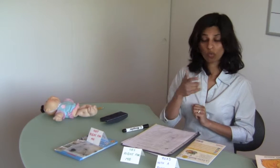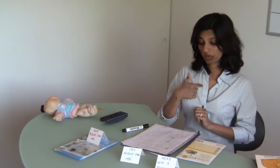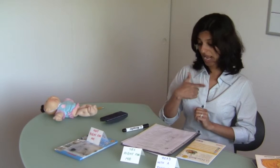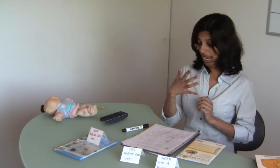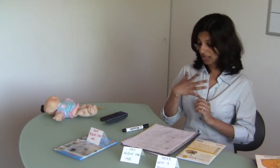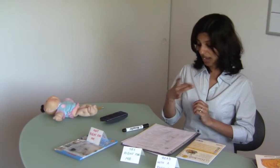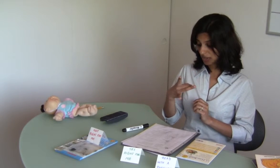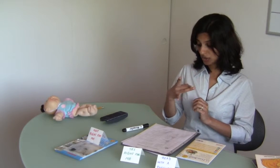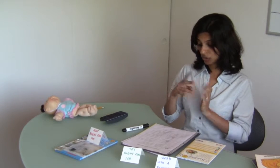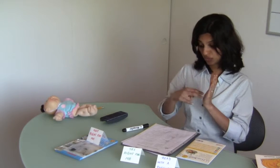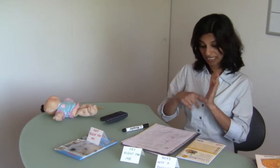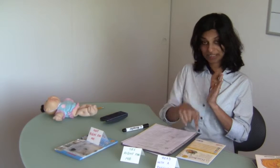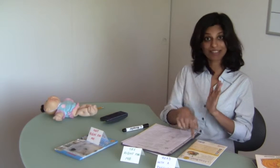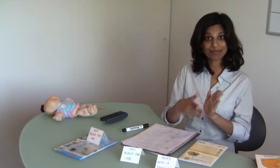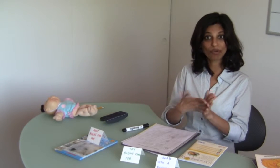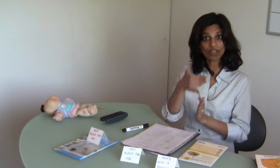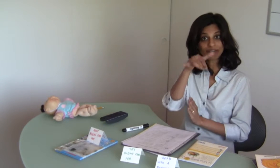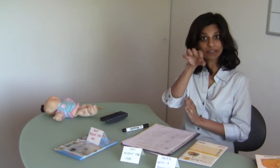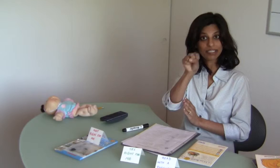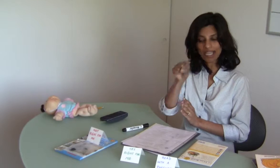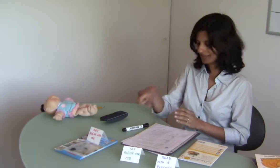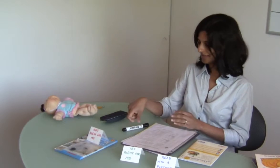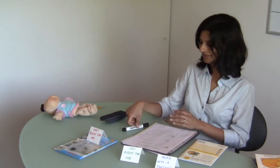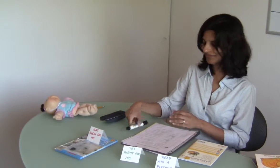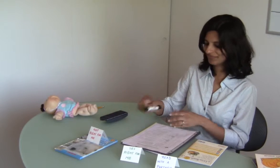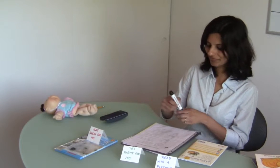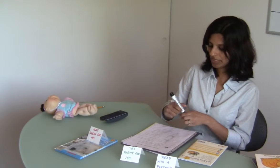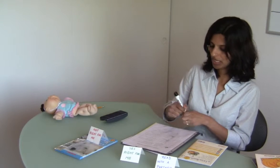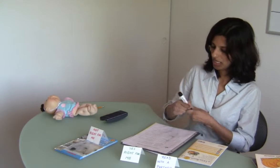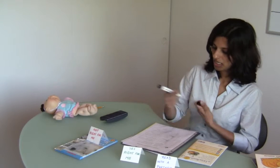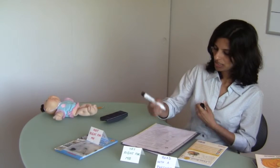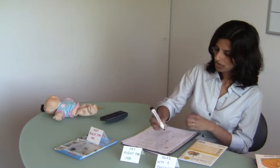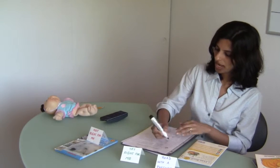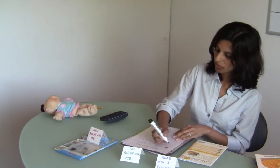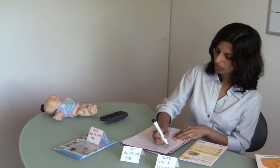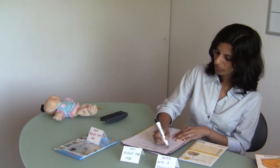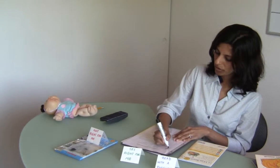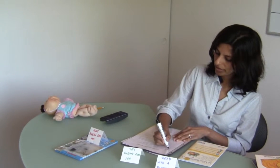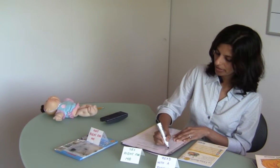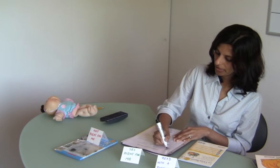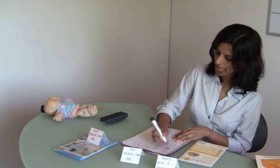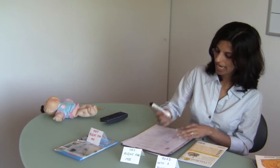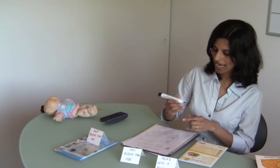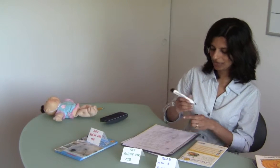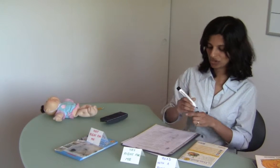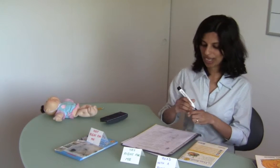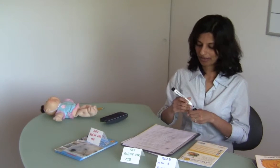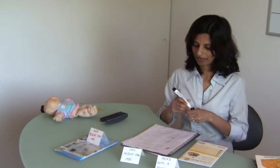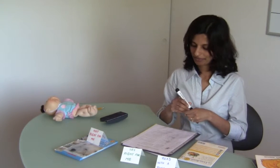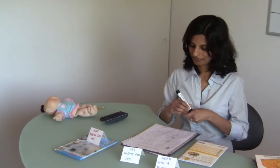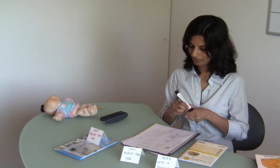Would I like to read this book? Yes. So I will put a check.